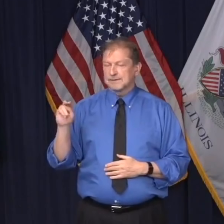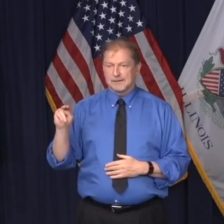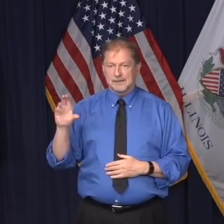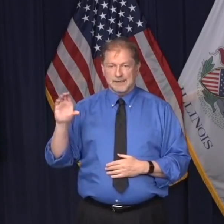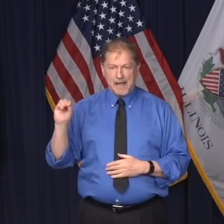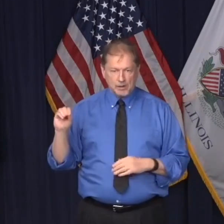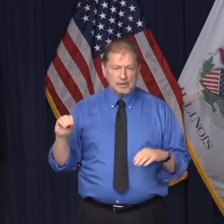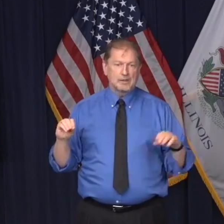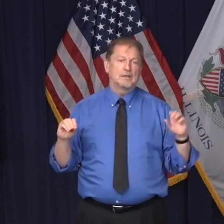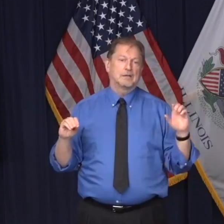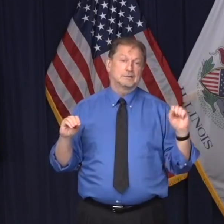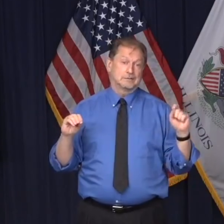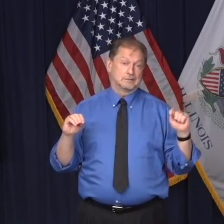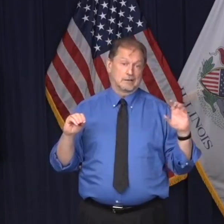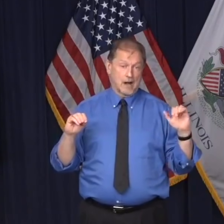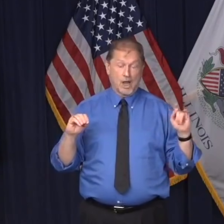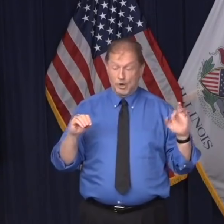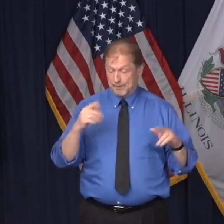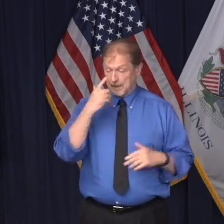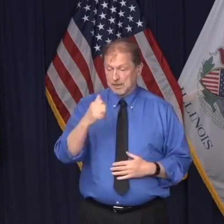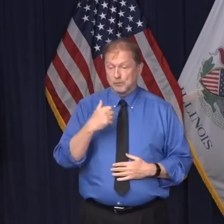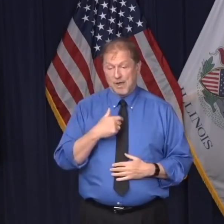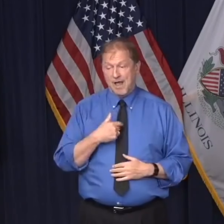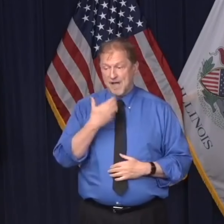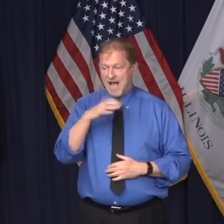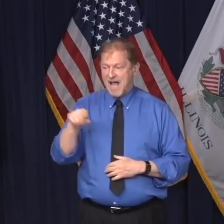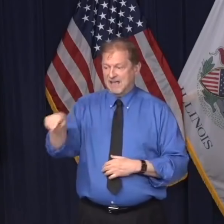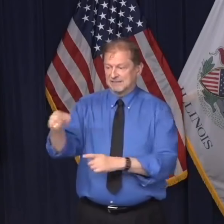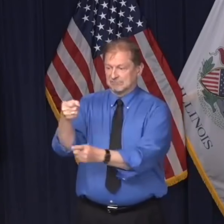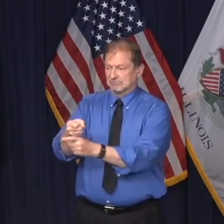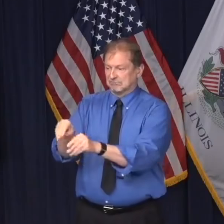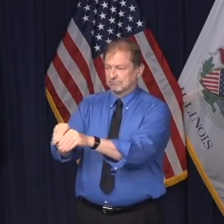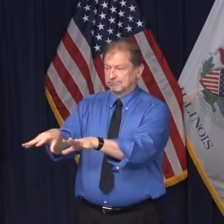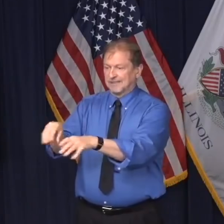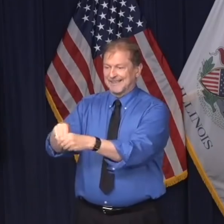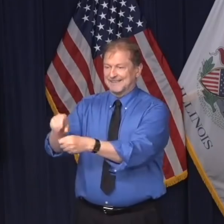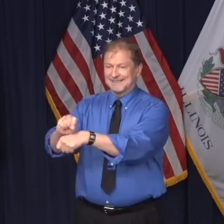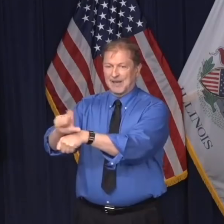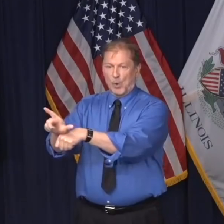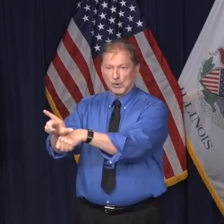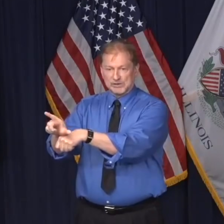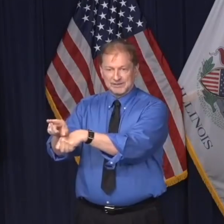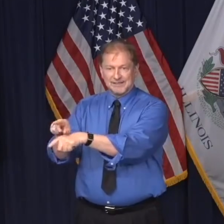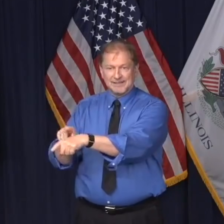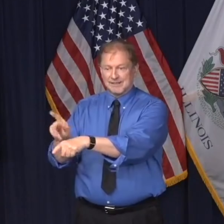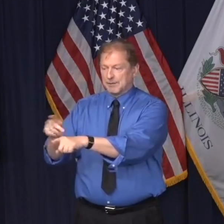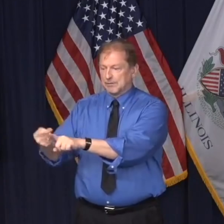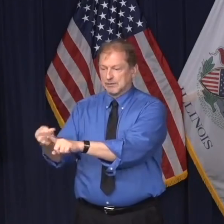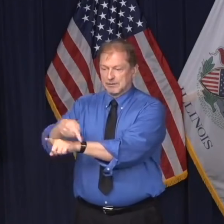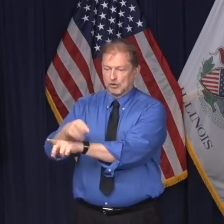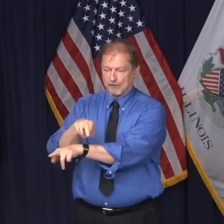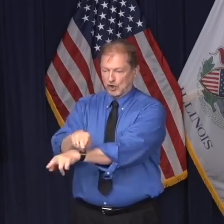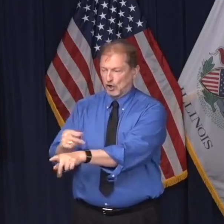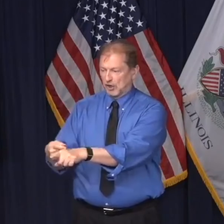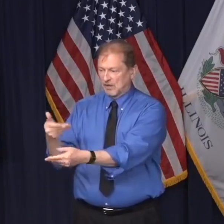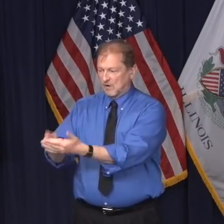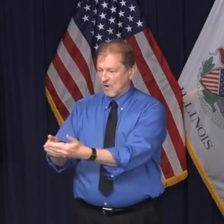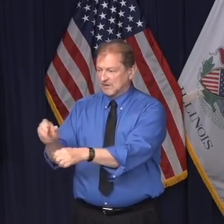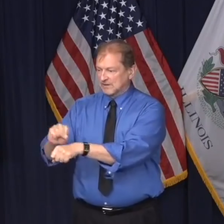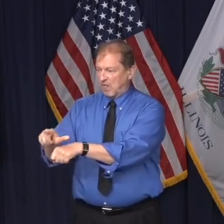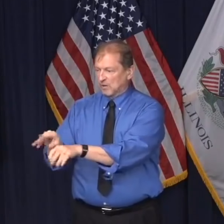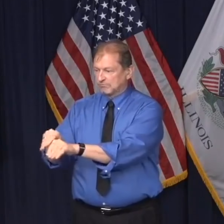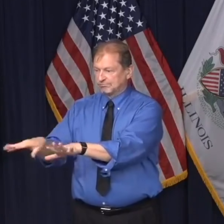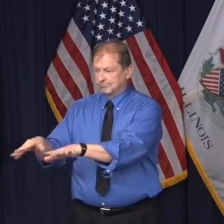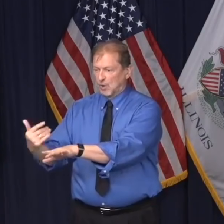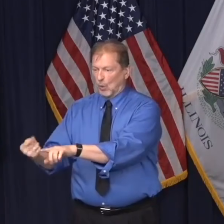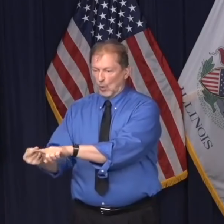an outbreak, obviously a hot spot in St. Louis, and that has an effect on people who are just across the river. So we're keeping a very close